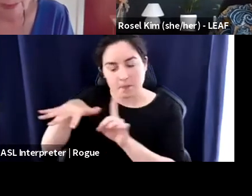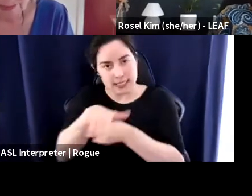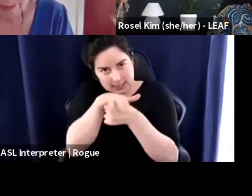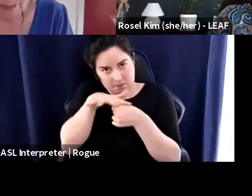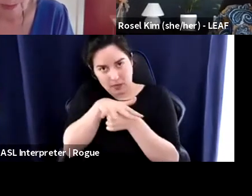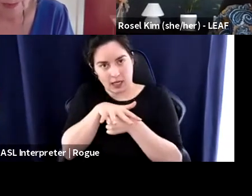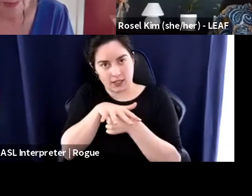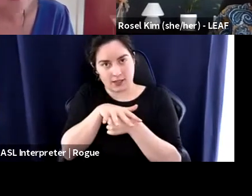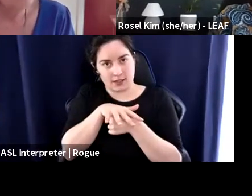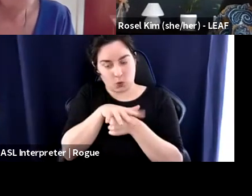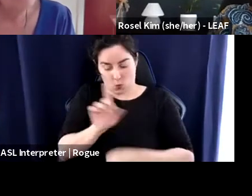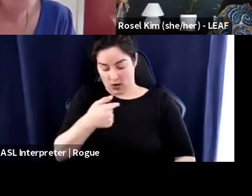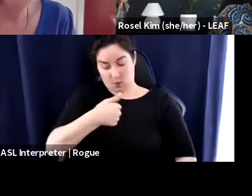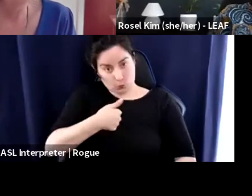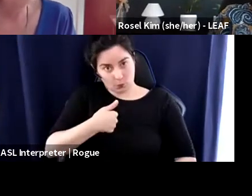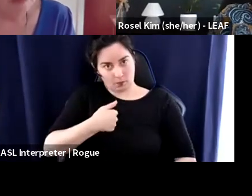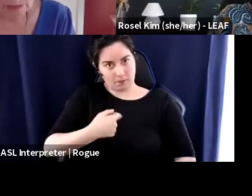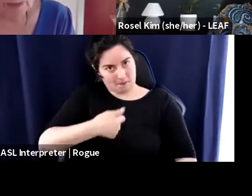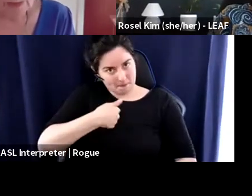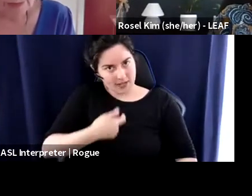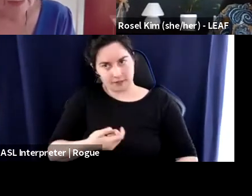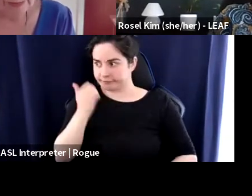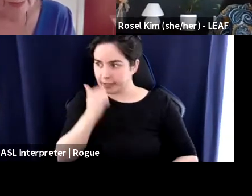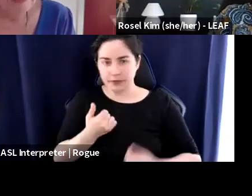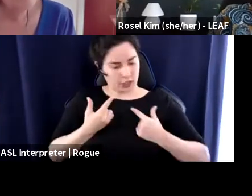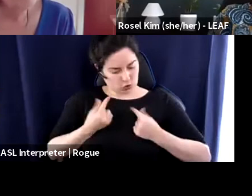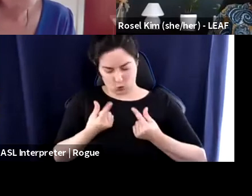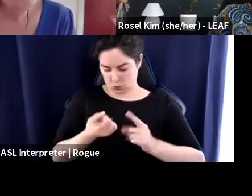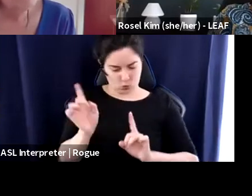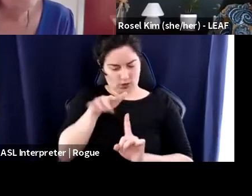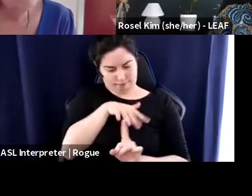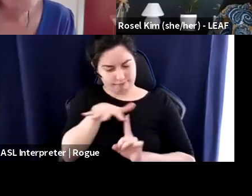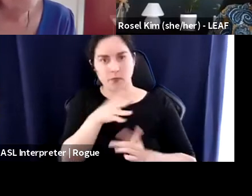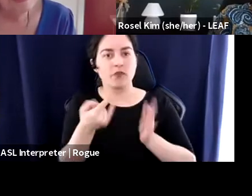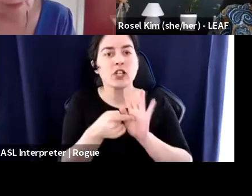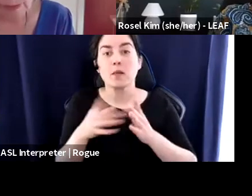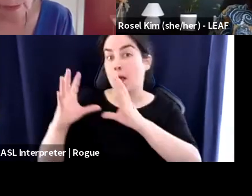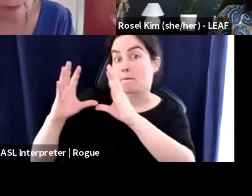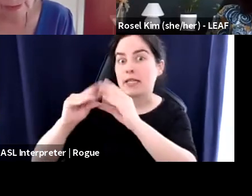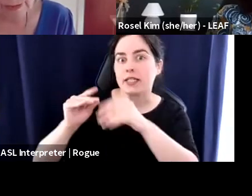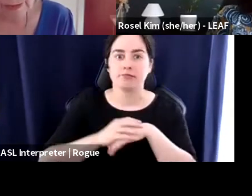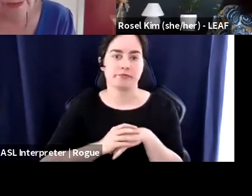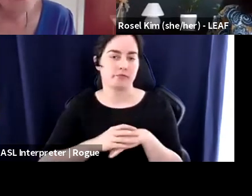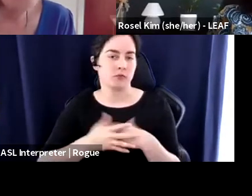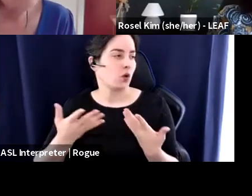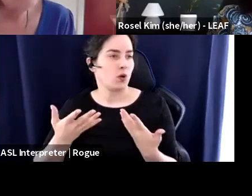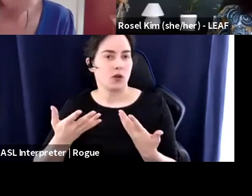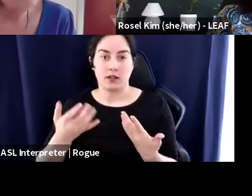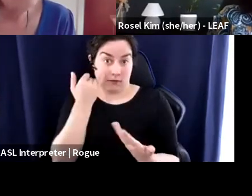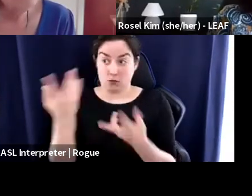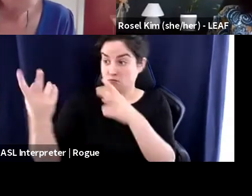in the spaces that we occupy. So are you going to a meeting with a federal or provincial